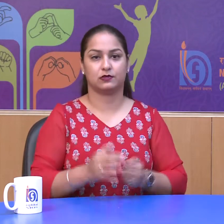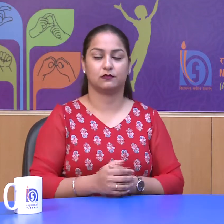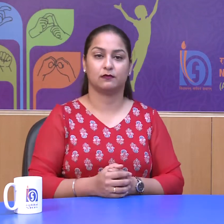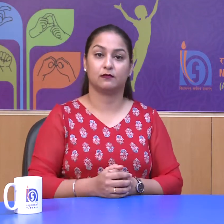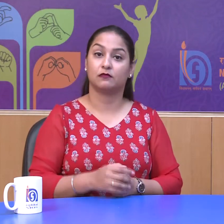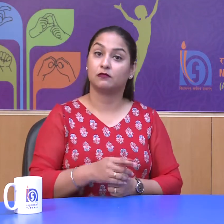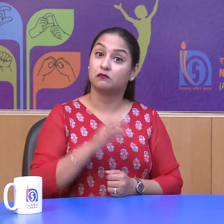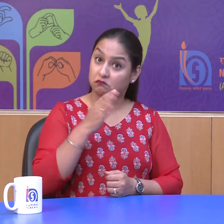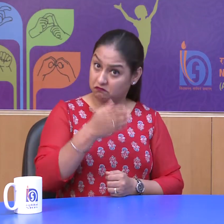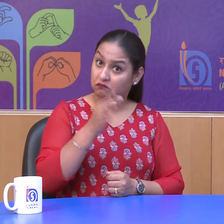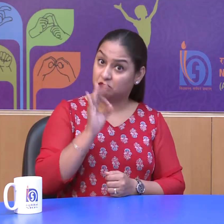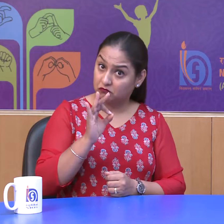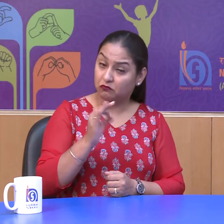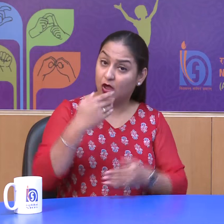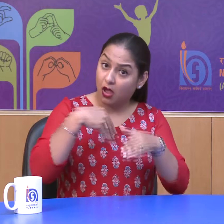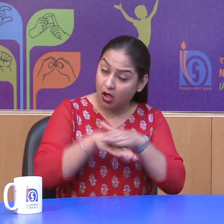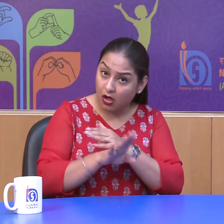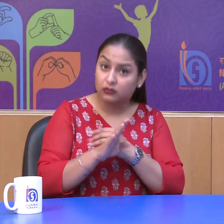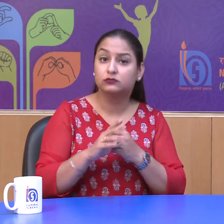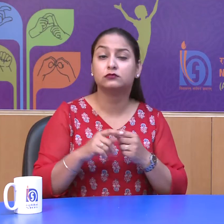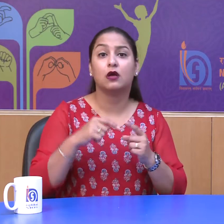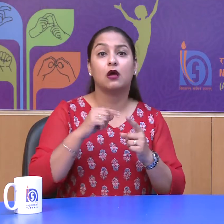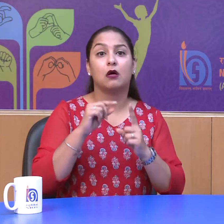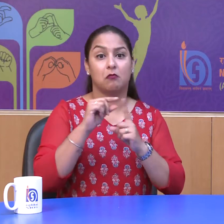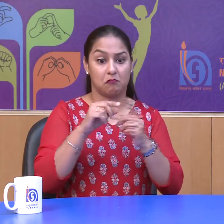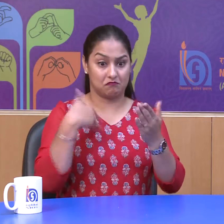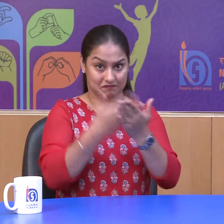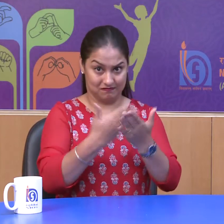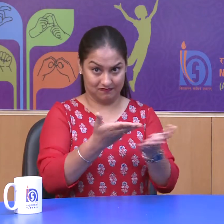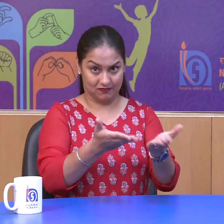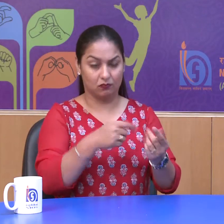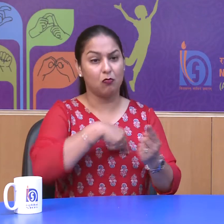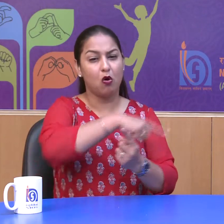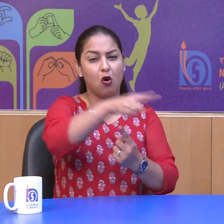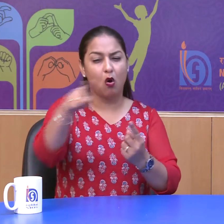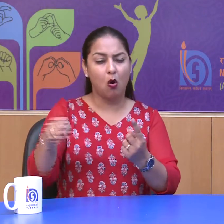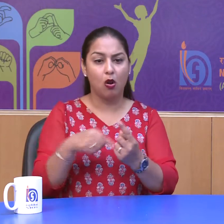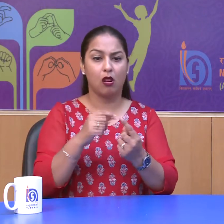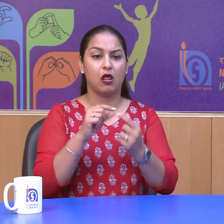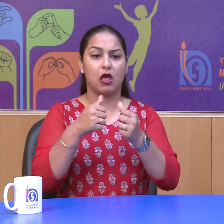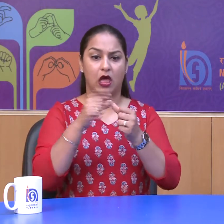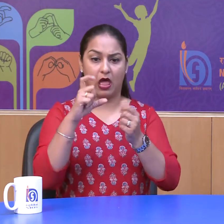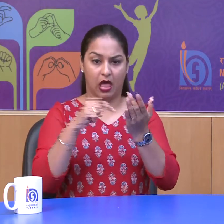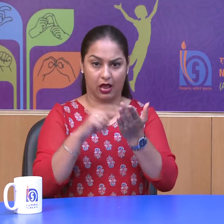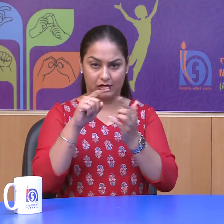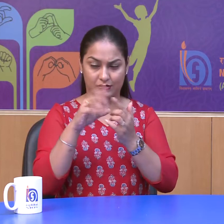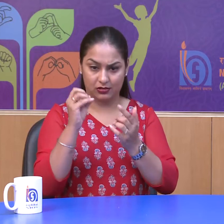fact, participation comprises all those actions of citizens by